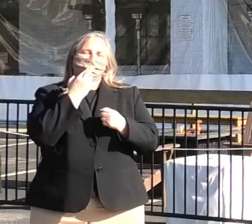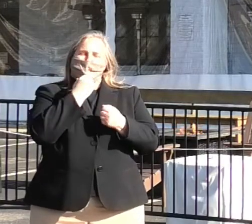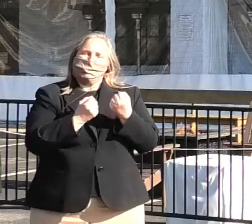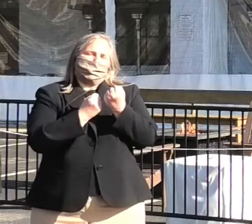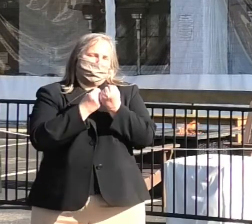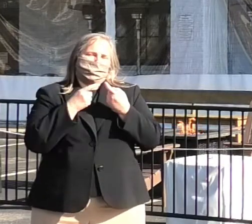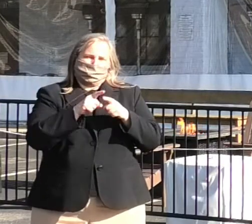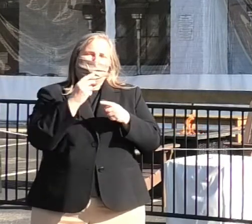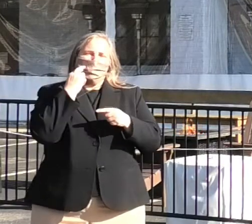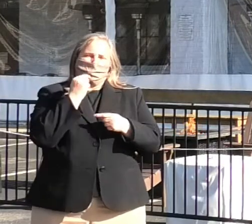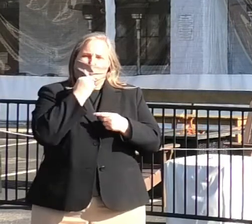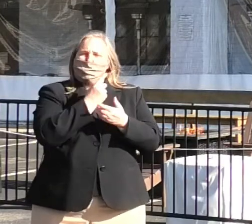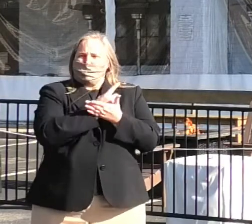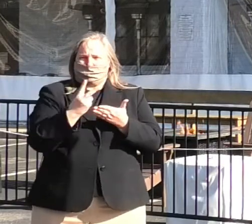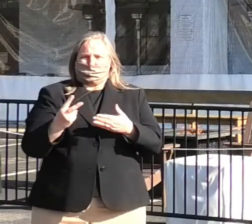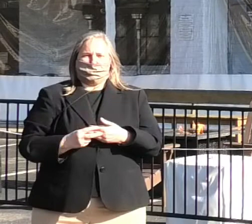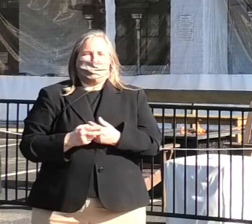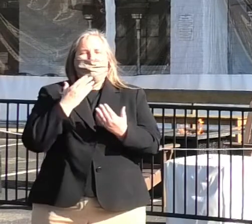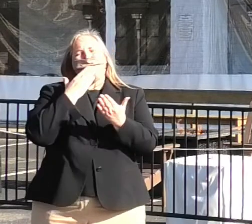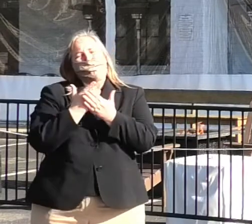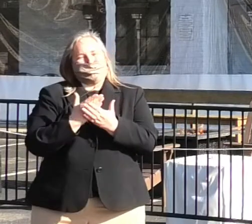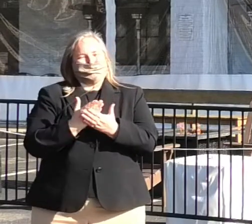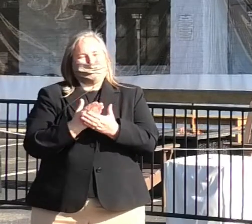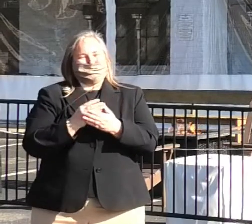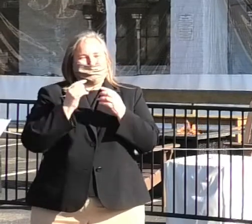weeks. Thank you.